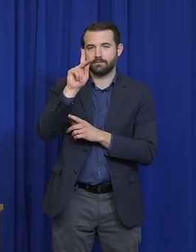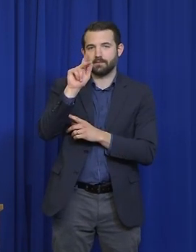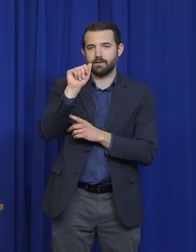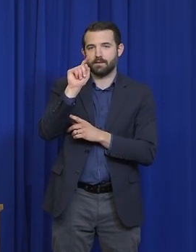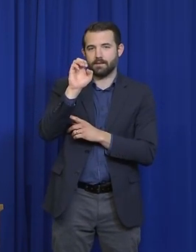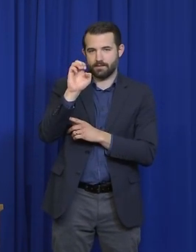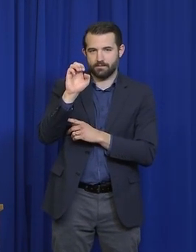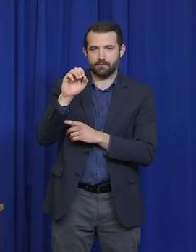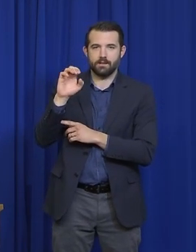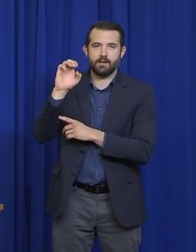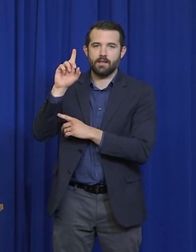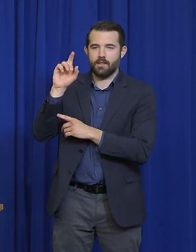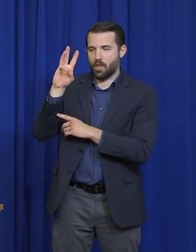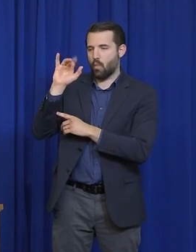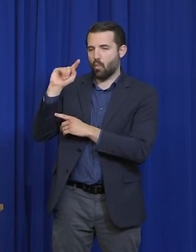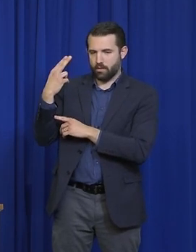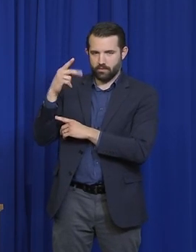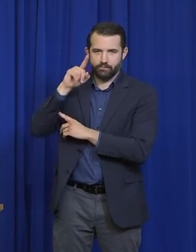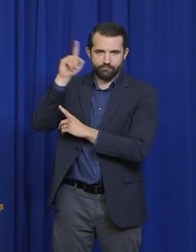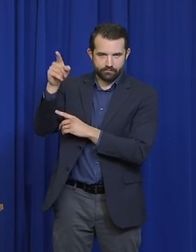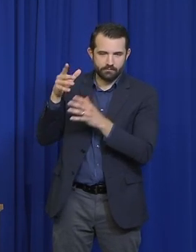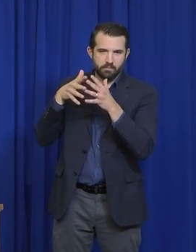go ahead